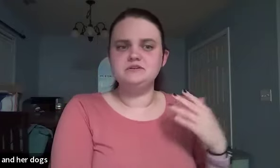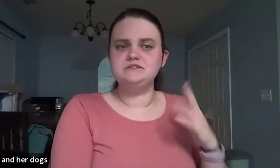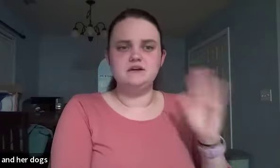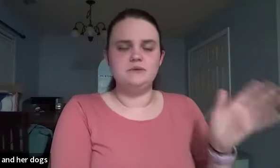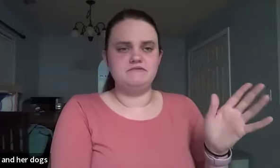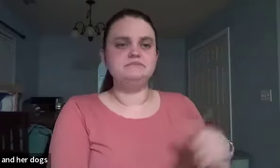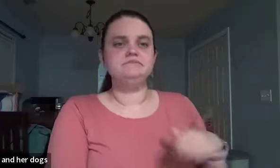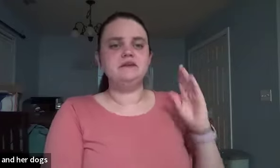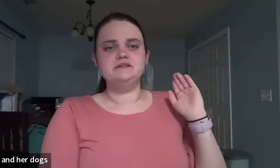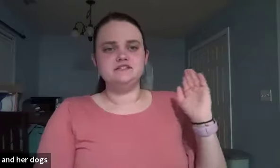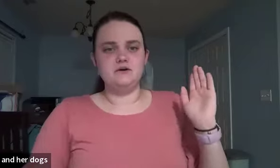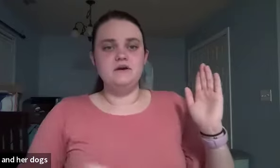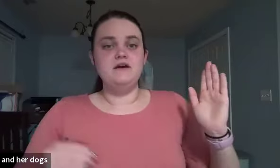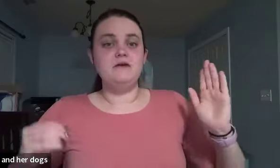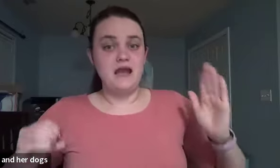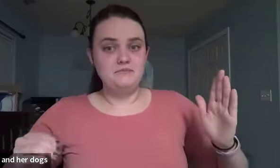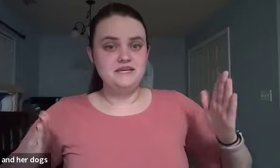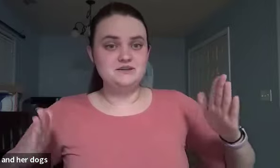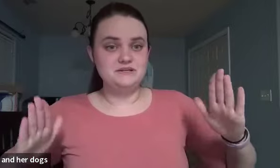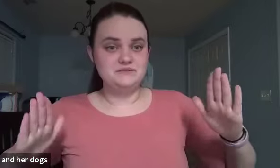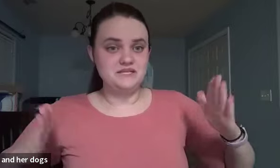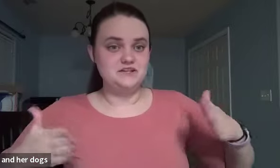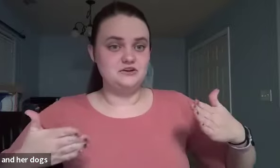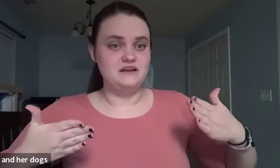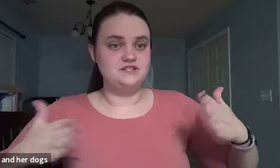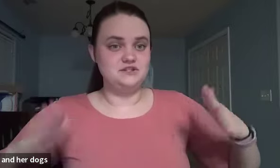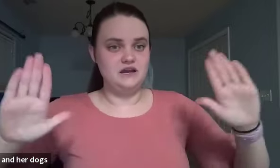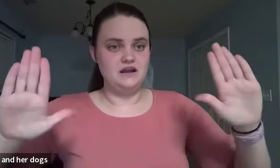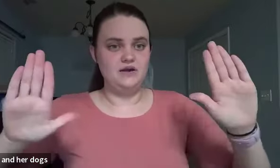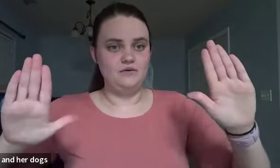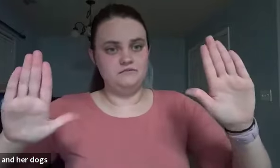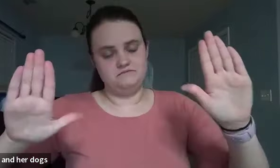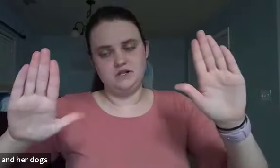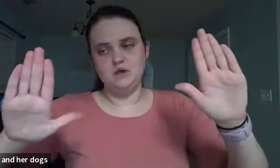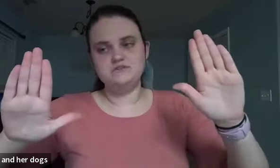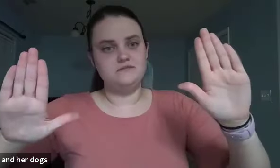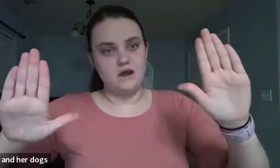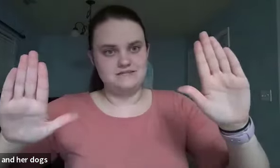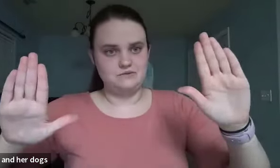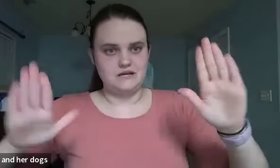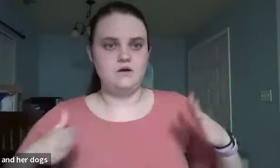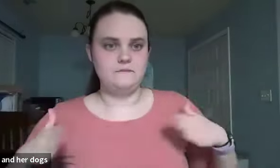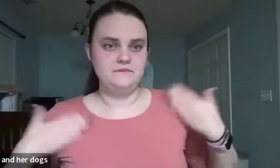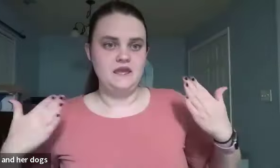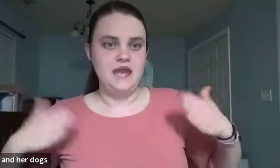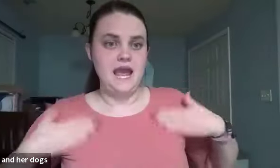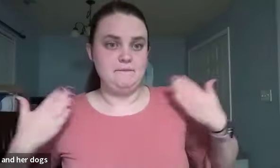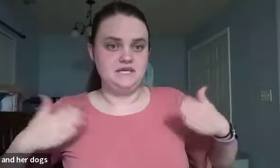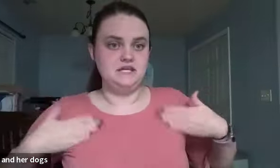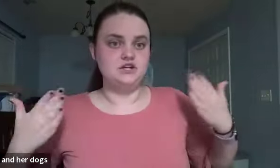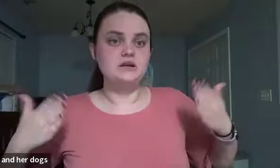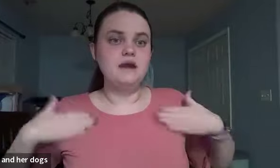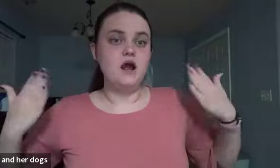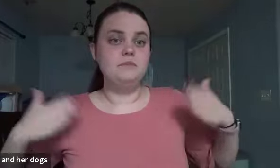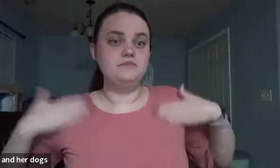happy birthday? No, we haven't. So happy is going to be, you're going to have two kind of closed fives is what I call them. Happy. And you're going to pat up